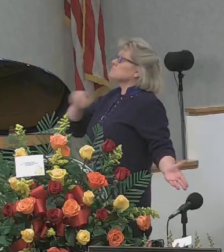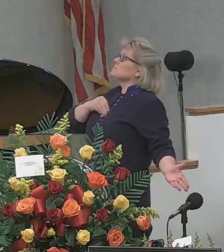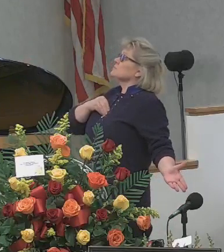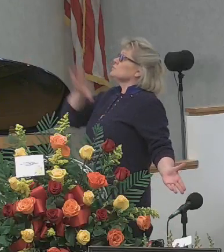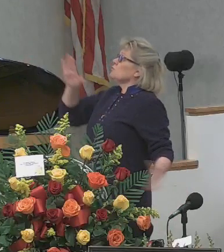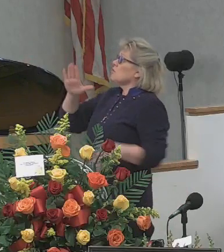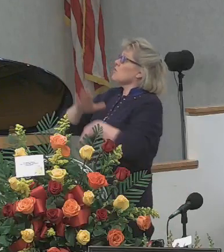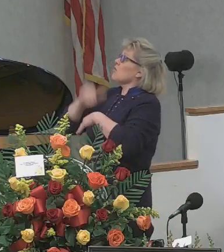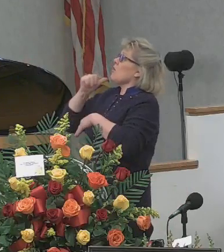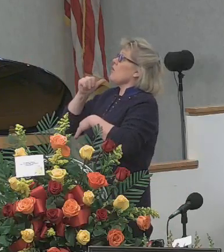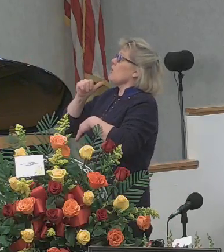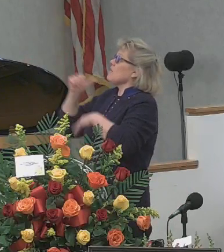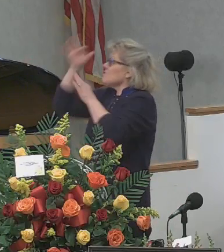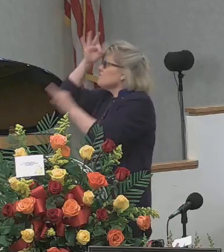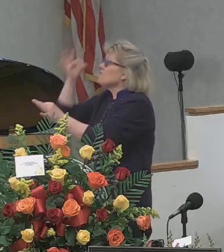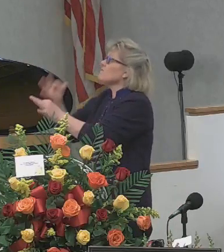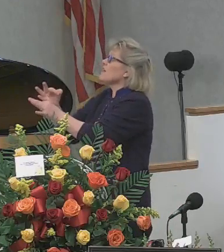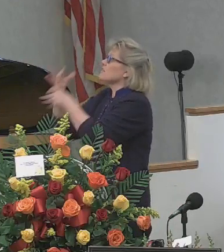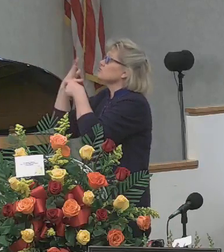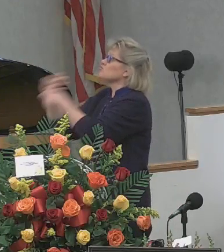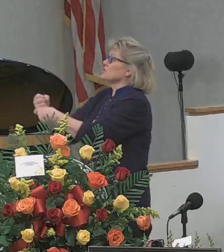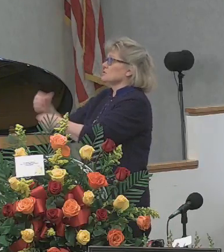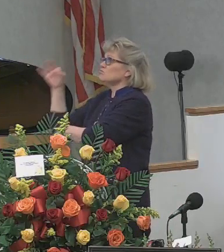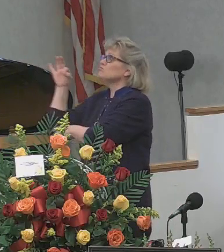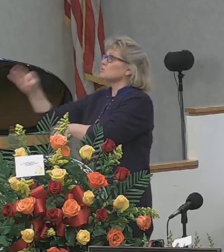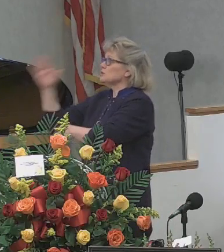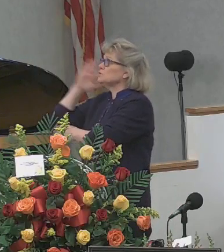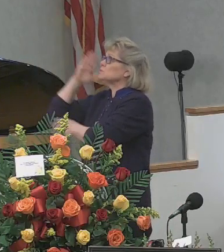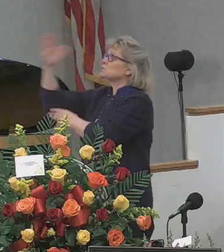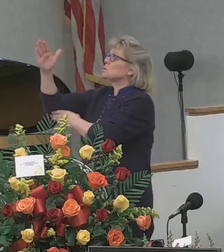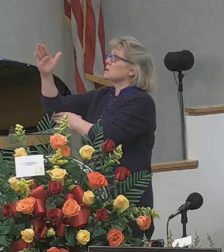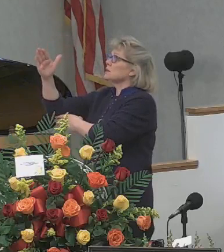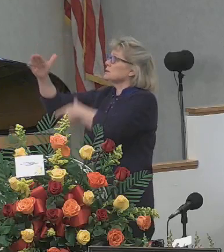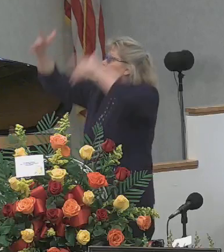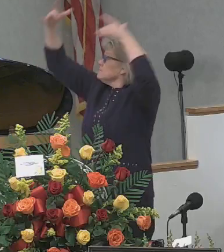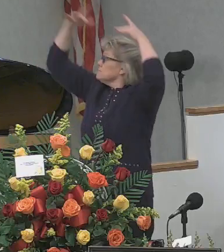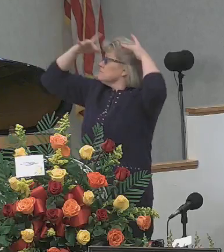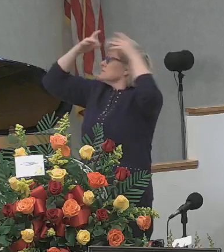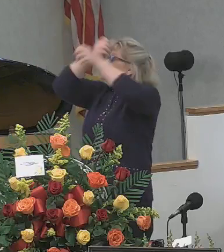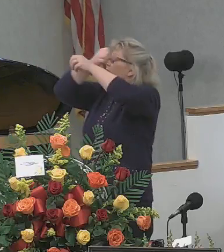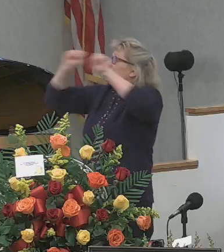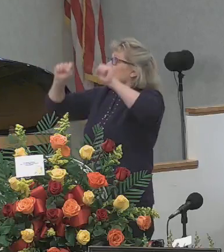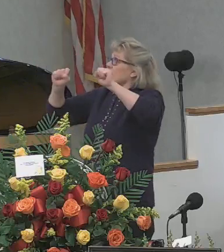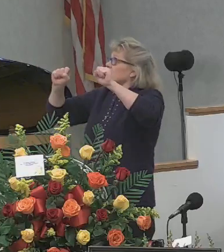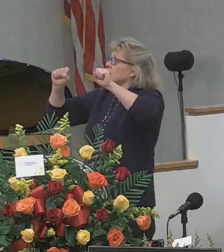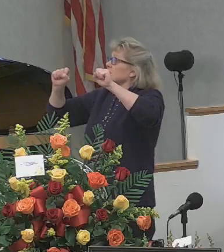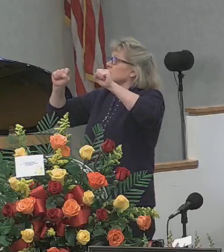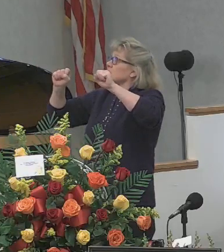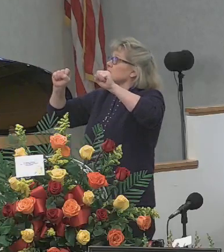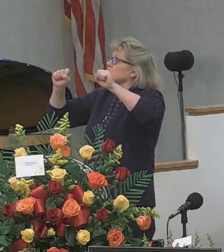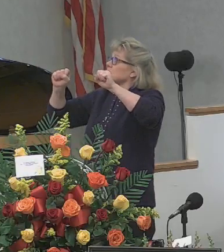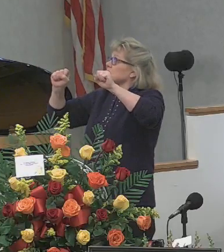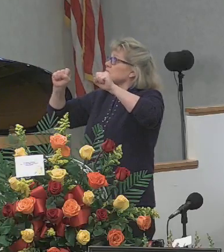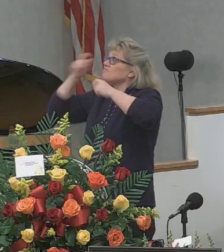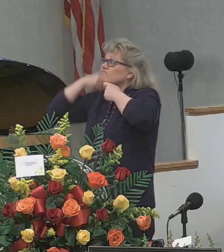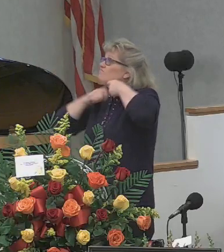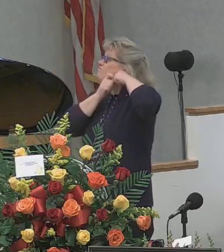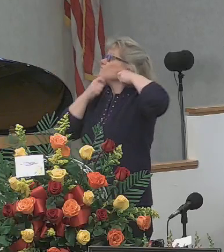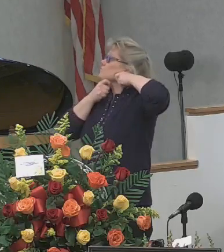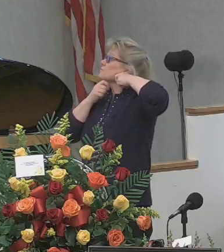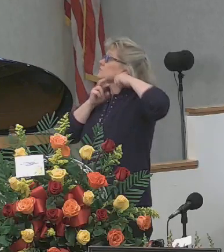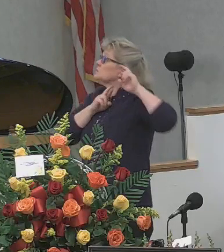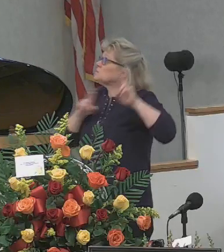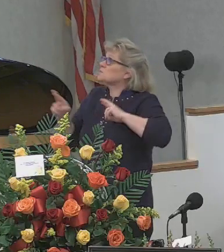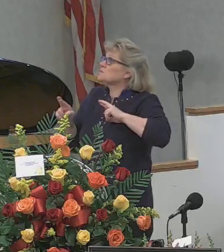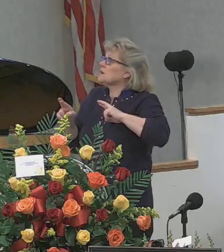fight the faith and preach your word. His helmet of salvation fastened in place, secured